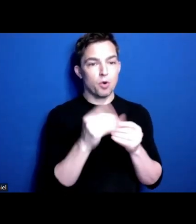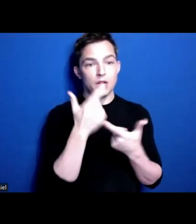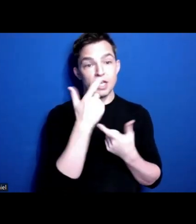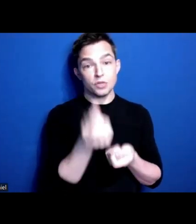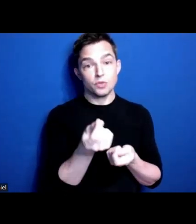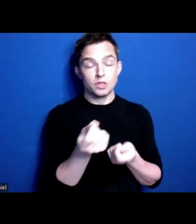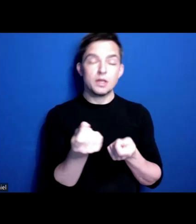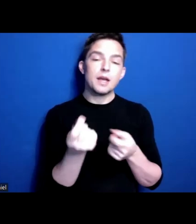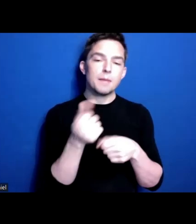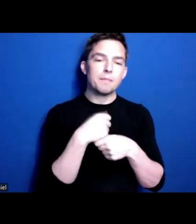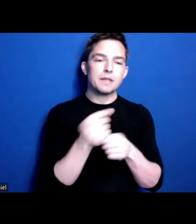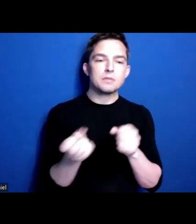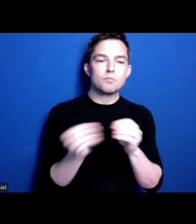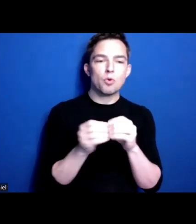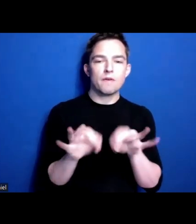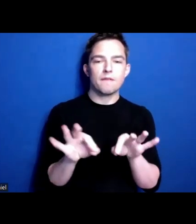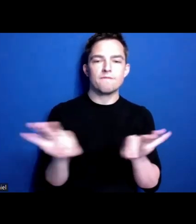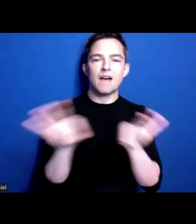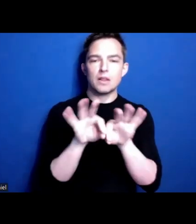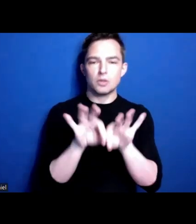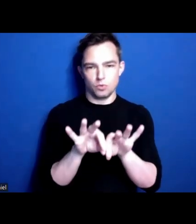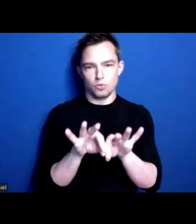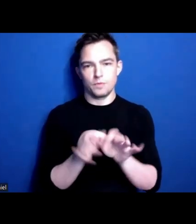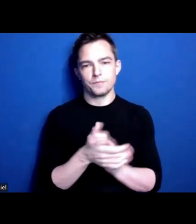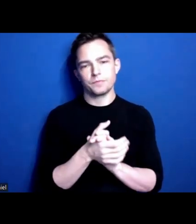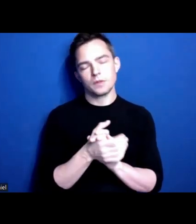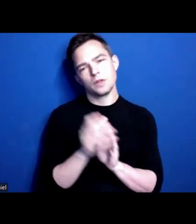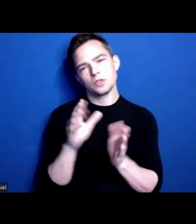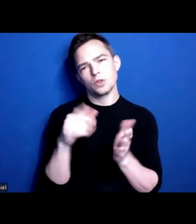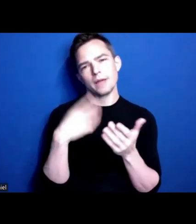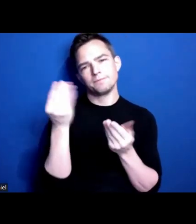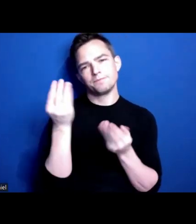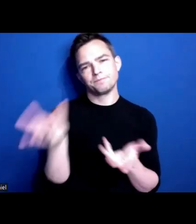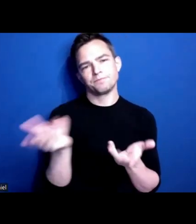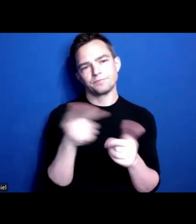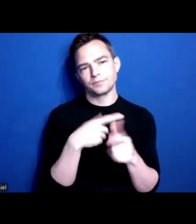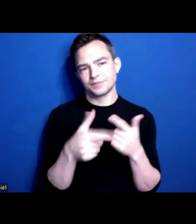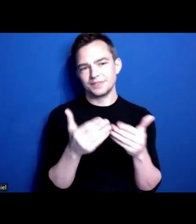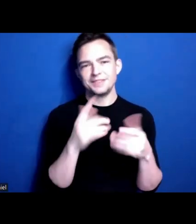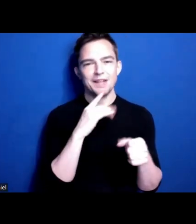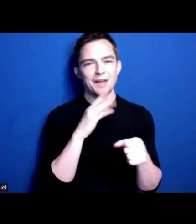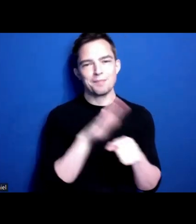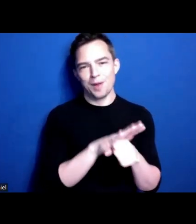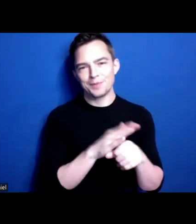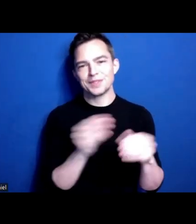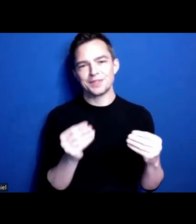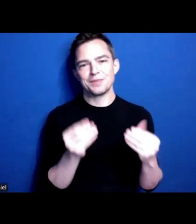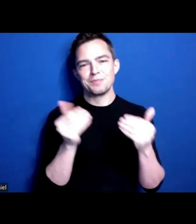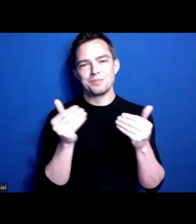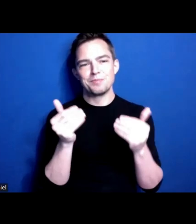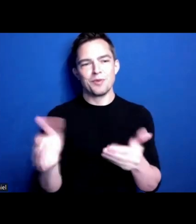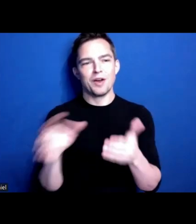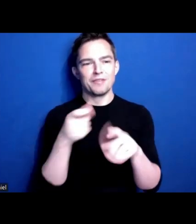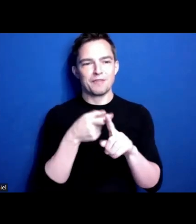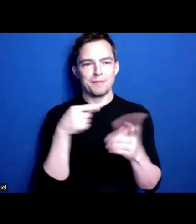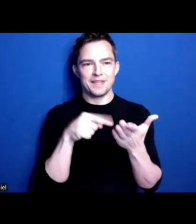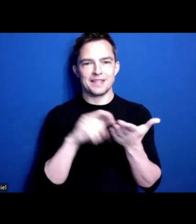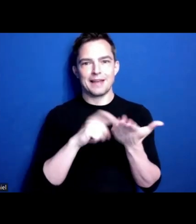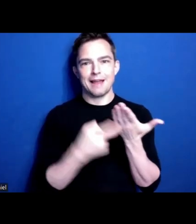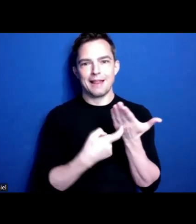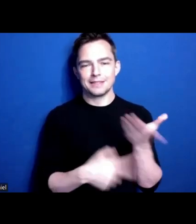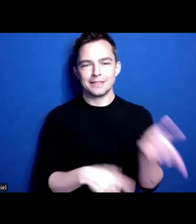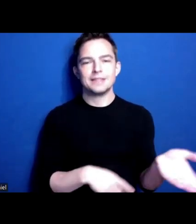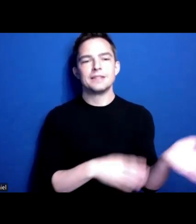more valuable. So I note here, and then I promise to move from this analogy. The